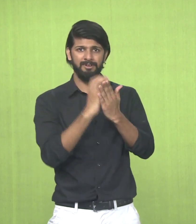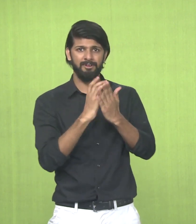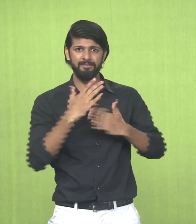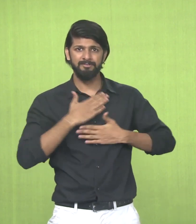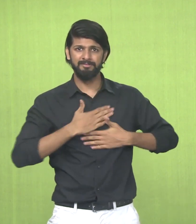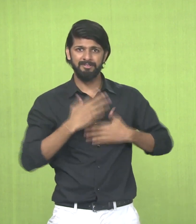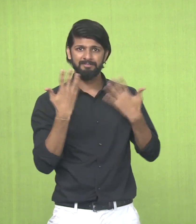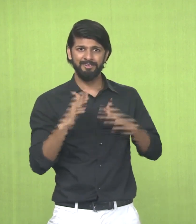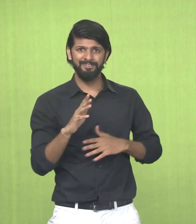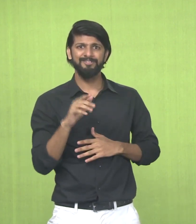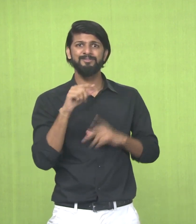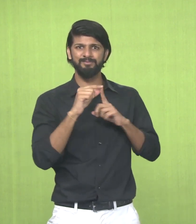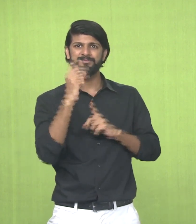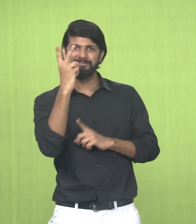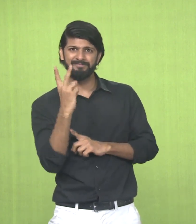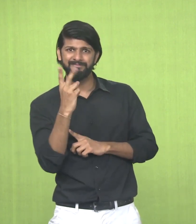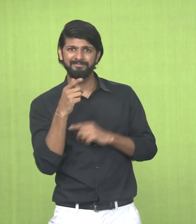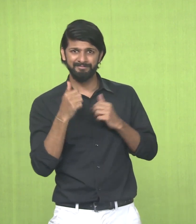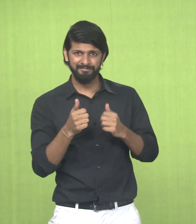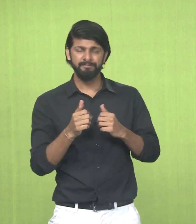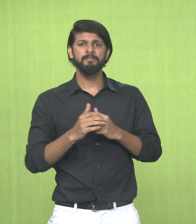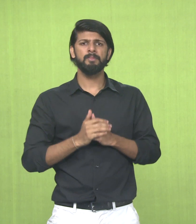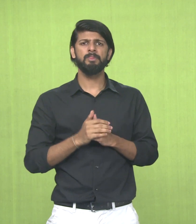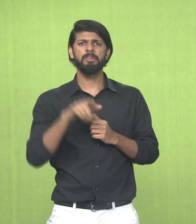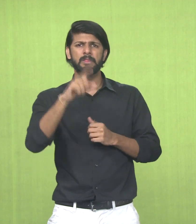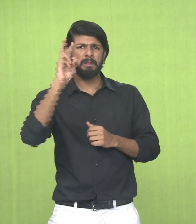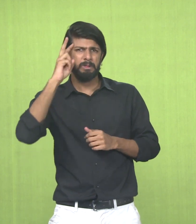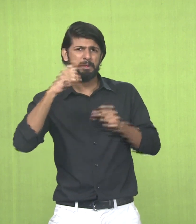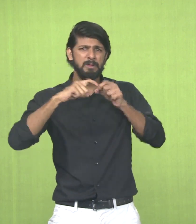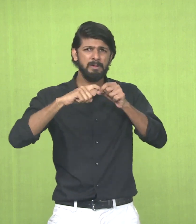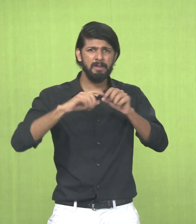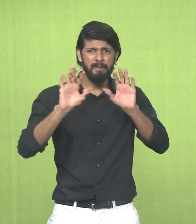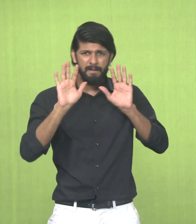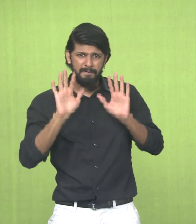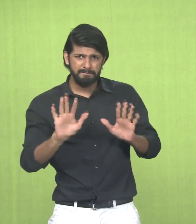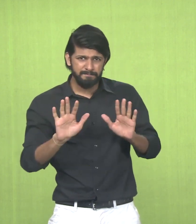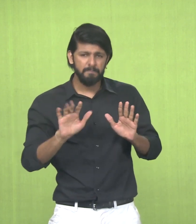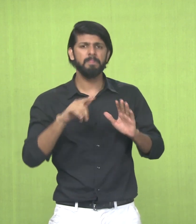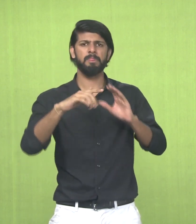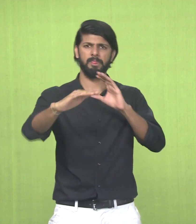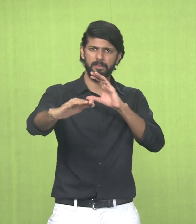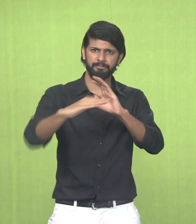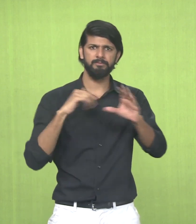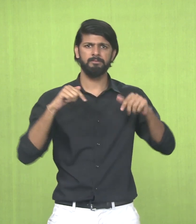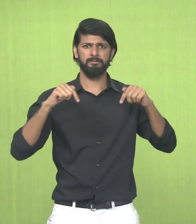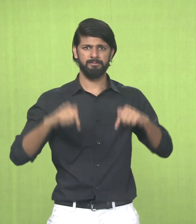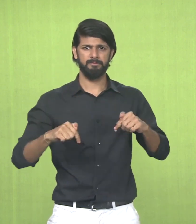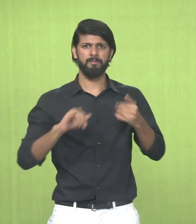I hope you enjoyed watching part 2 of the lesson and will watch all the following videos of this lesson. If you have